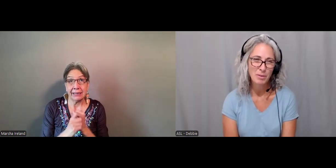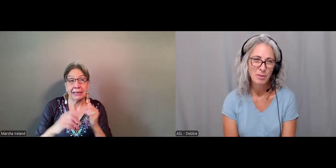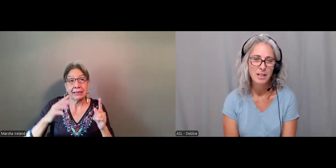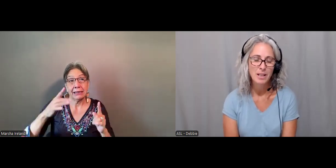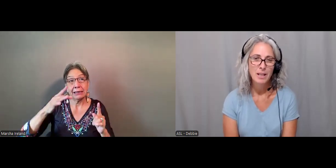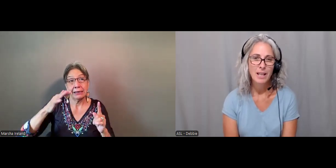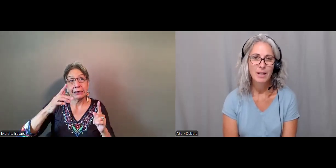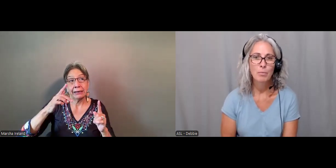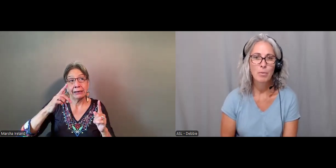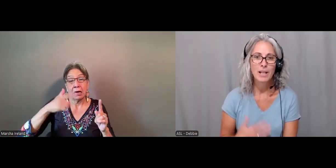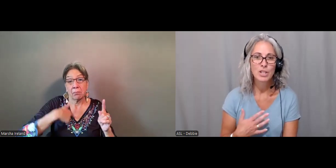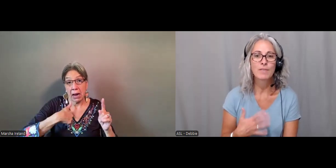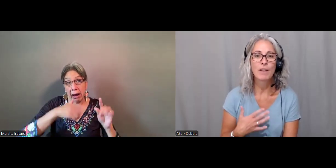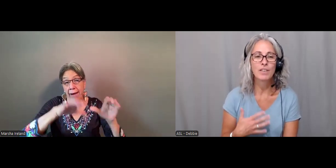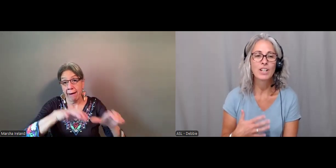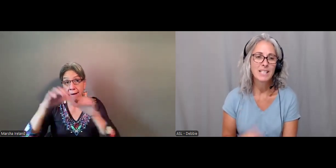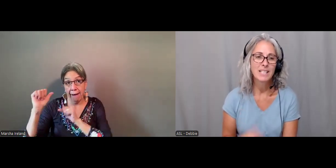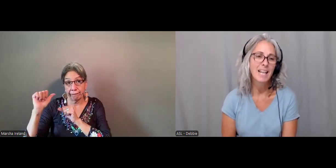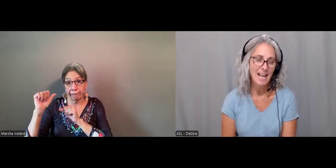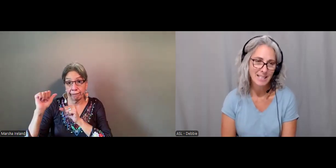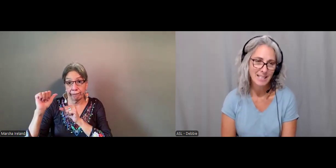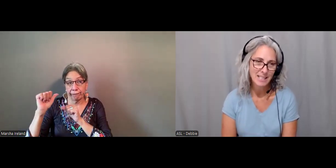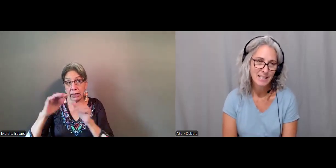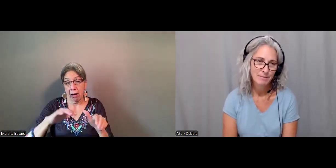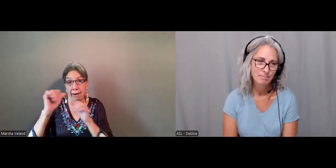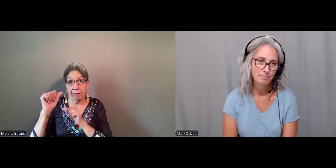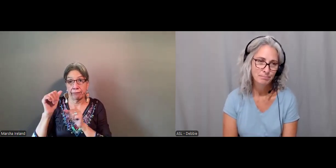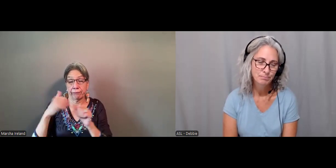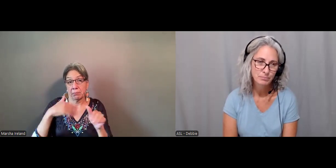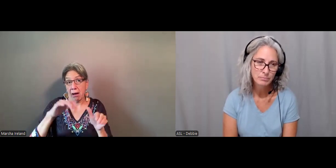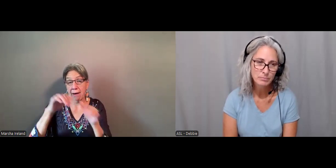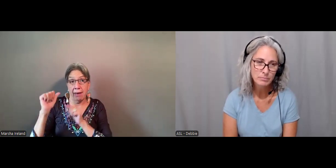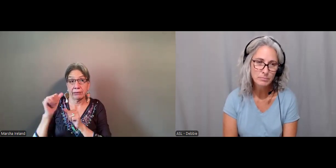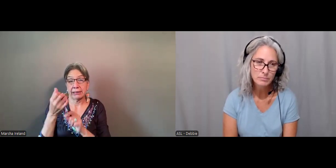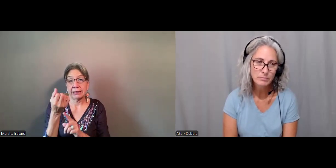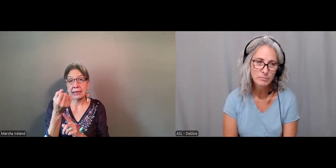really what was like. I just felt very disconnected.